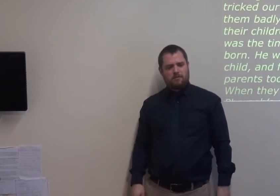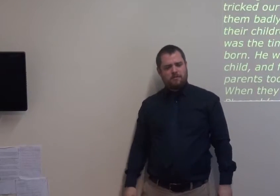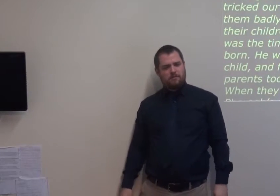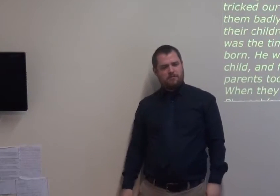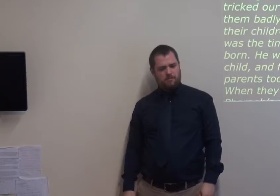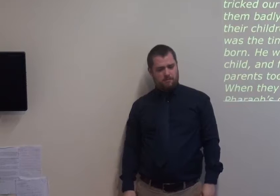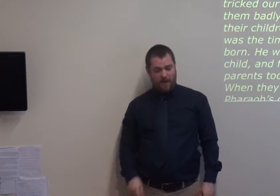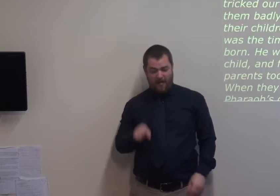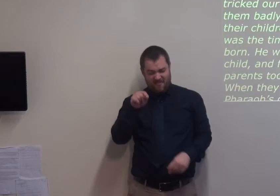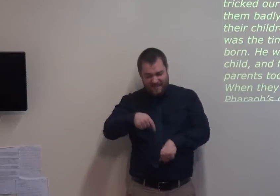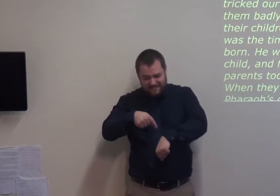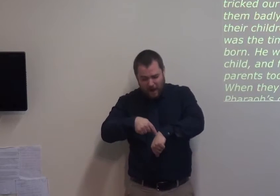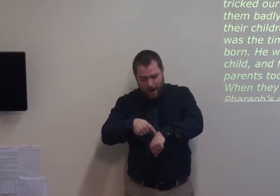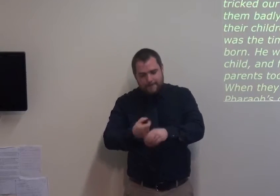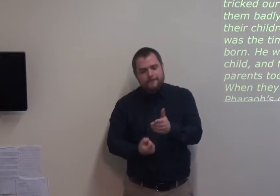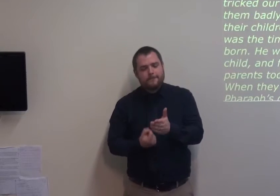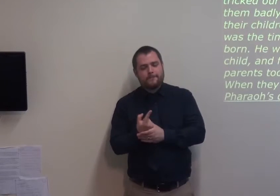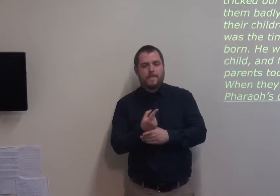This was the time when Moses was born.